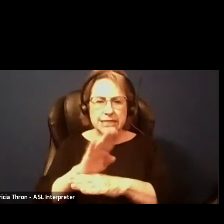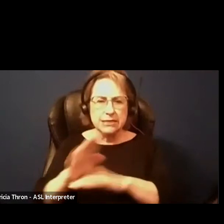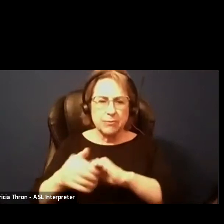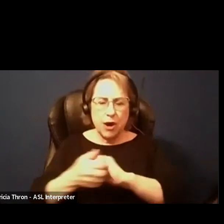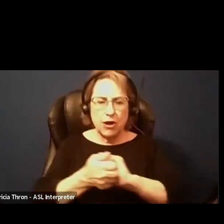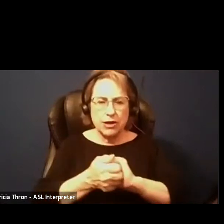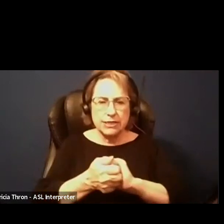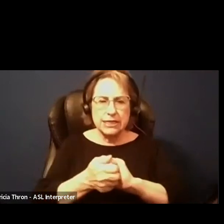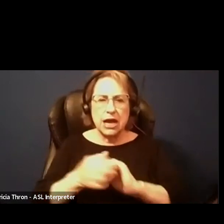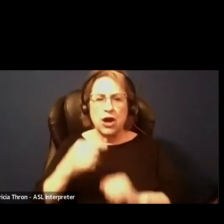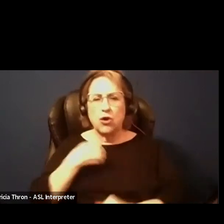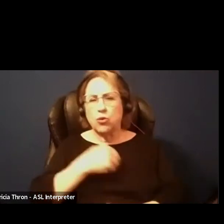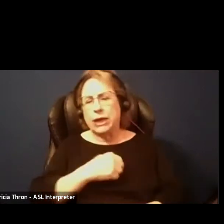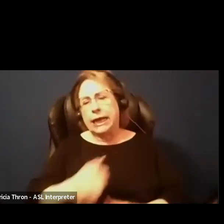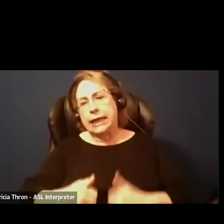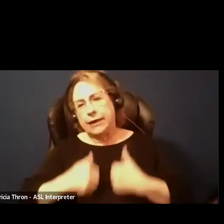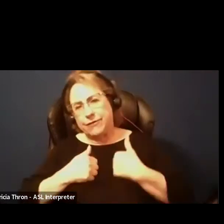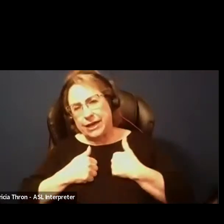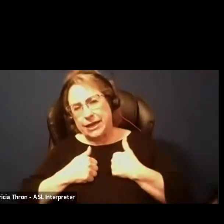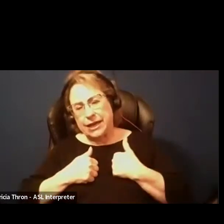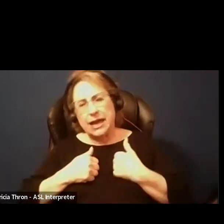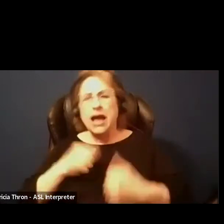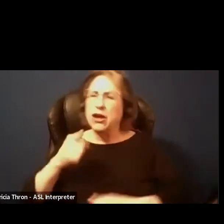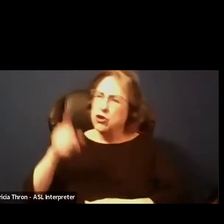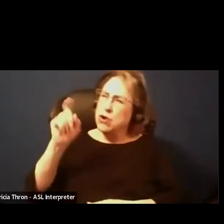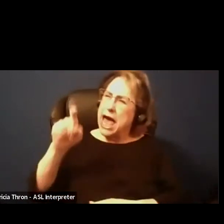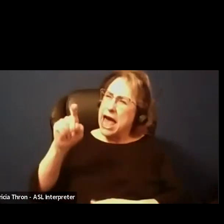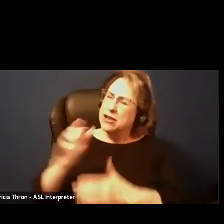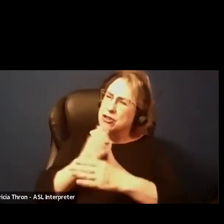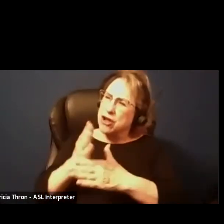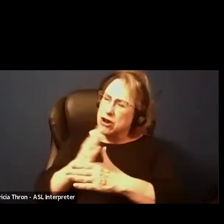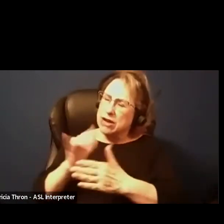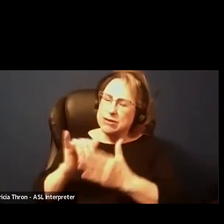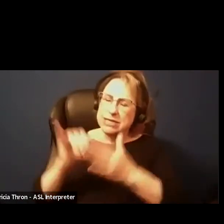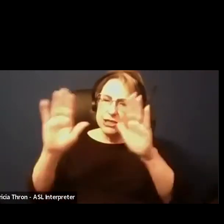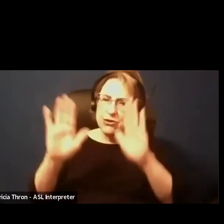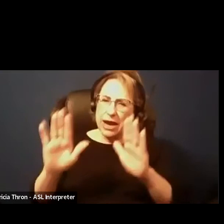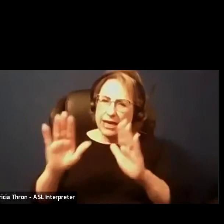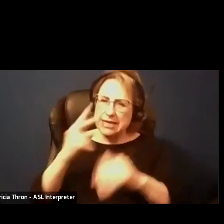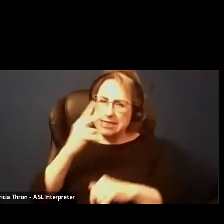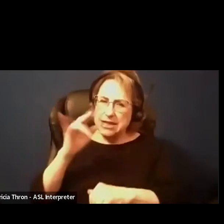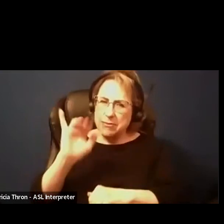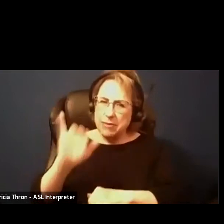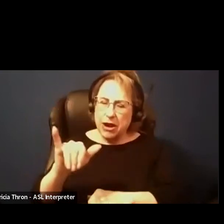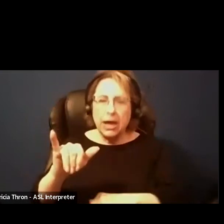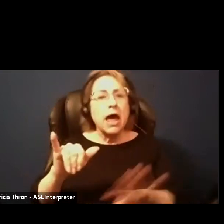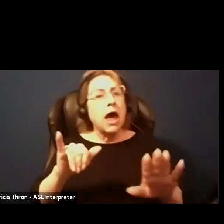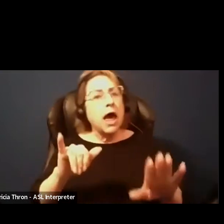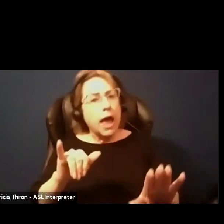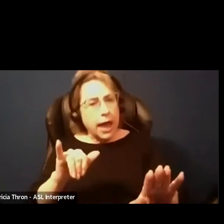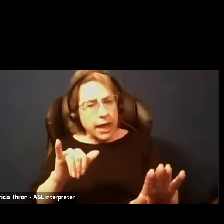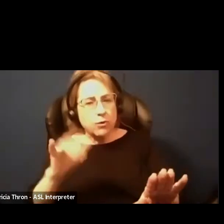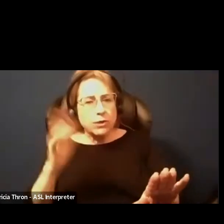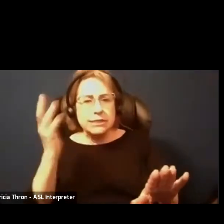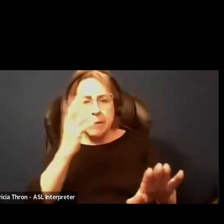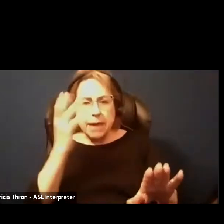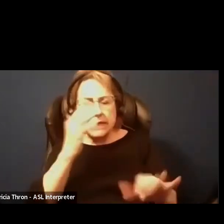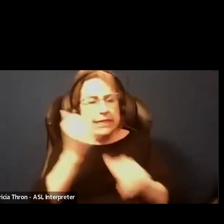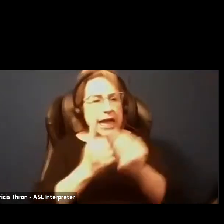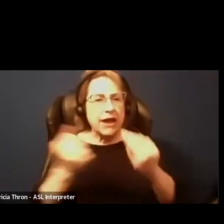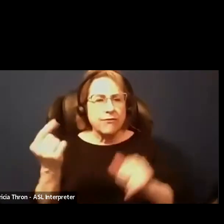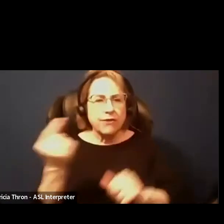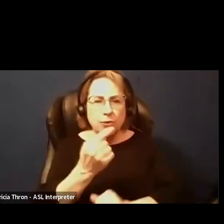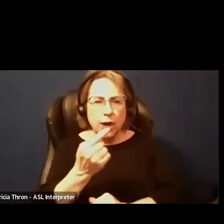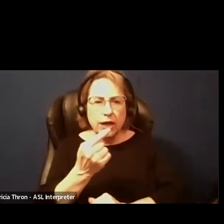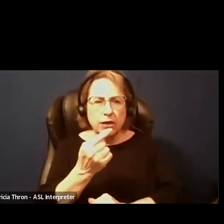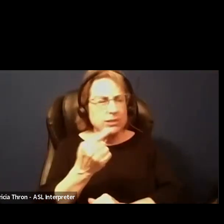Thank you. You had to share because it was so important. It It was was- so great to see them there. I wanted to give a quick shout out. It was amazing. I mean, everybody at the table that I was sitting at on,